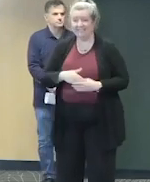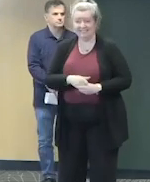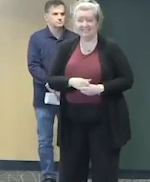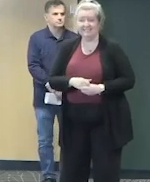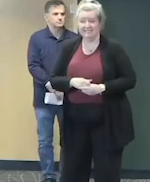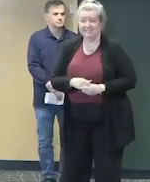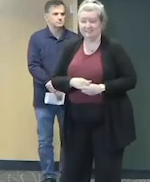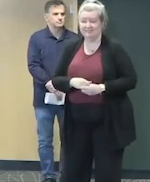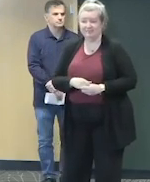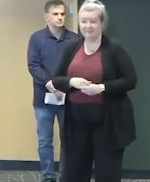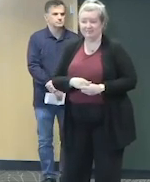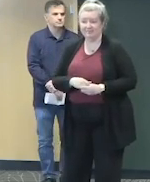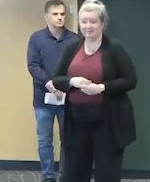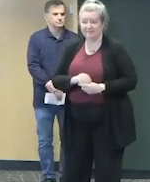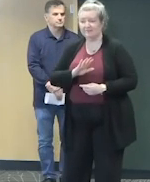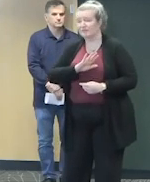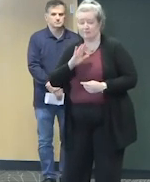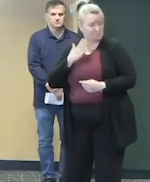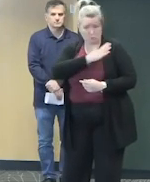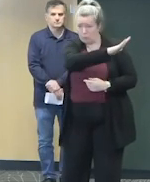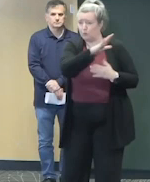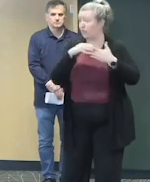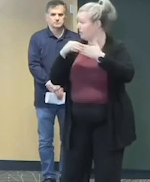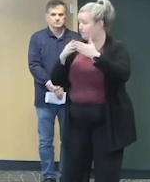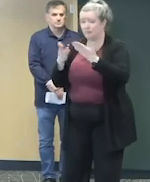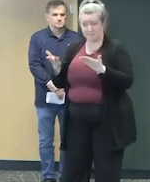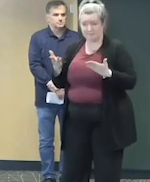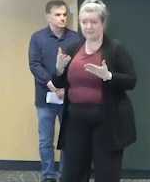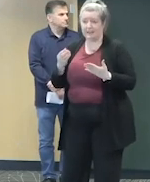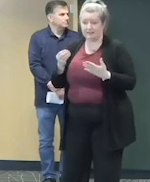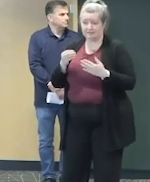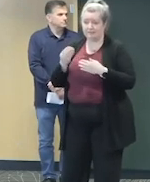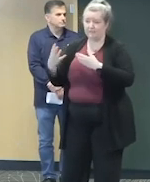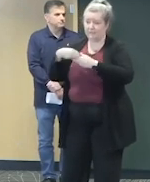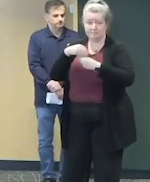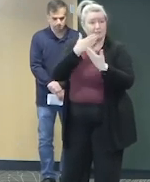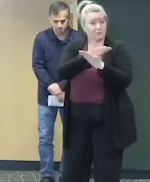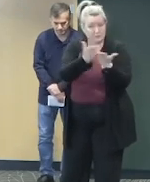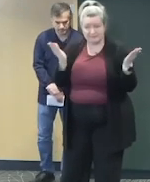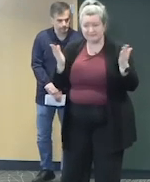Christine Sadovi for their leadership and participation today. Thank you, folks.